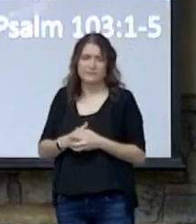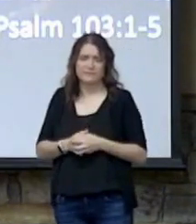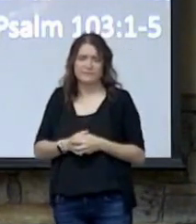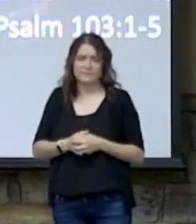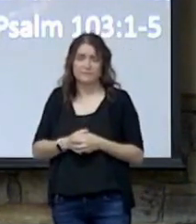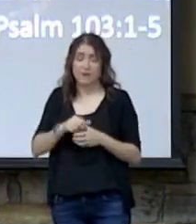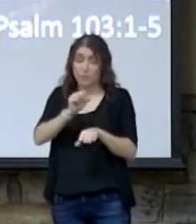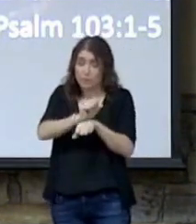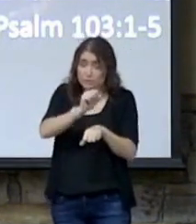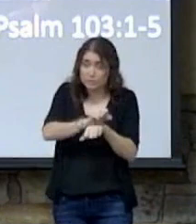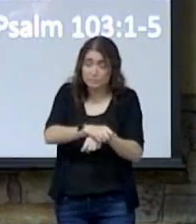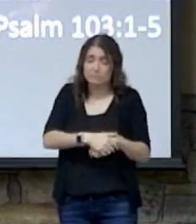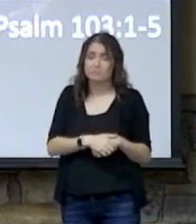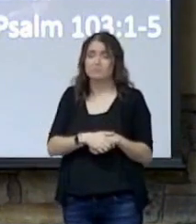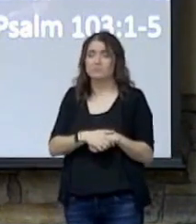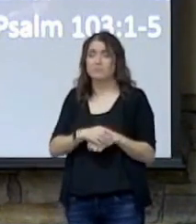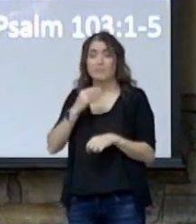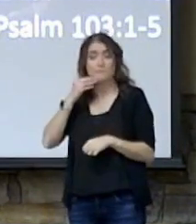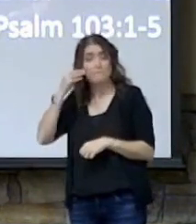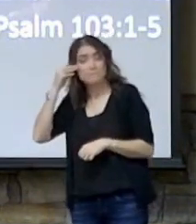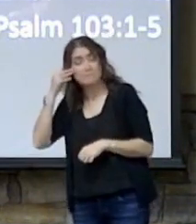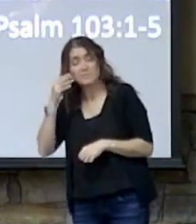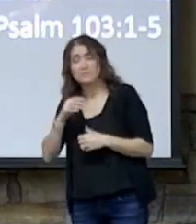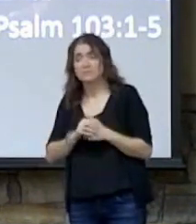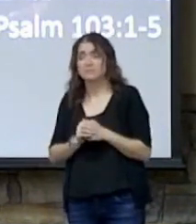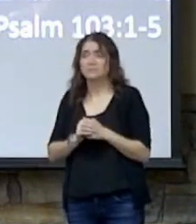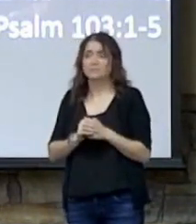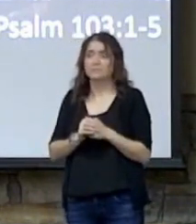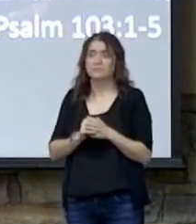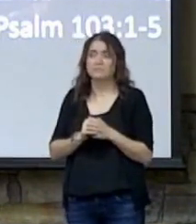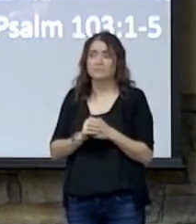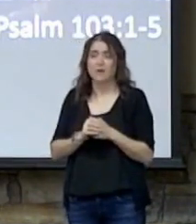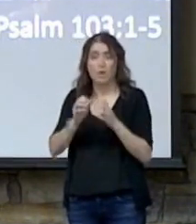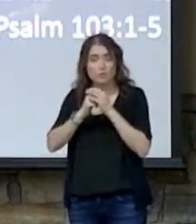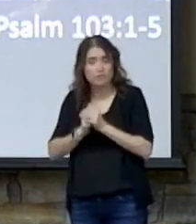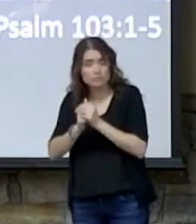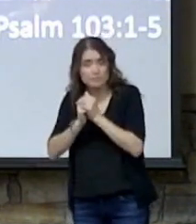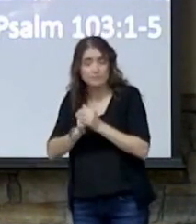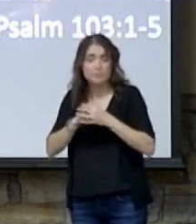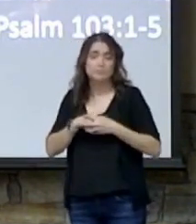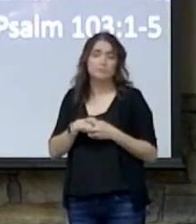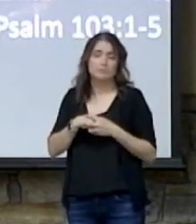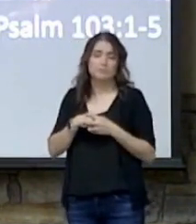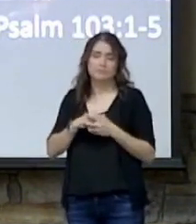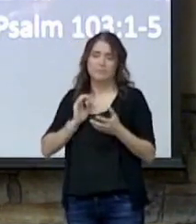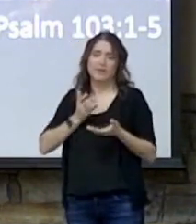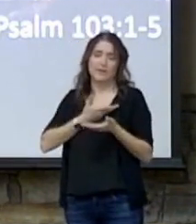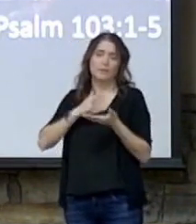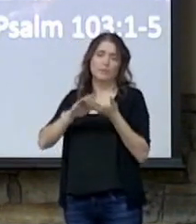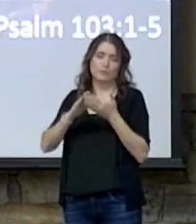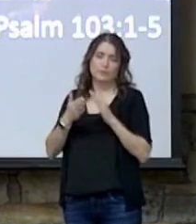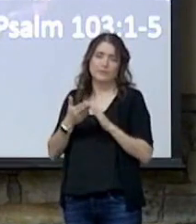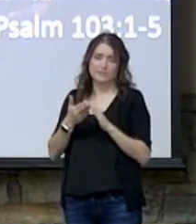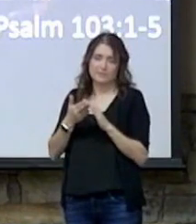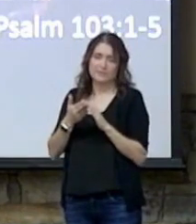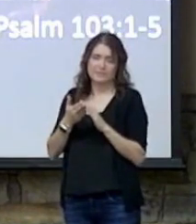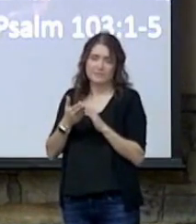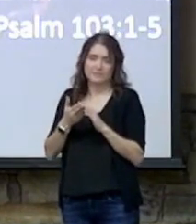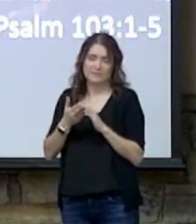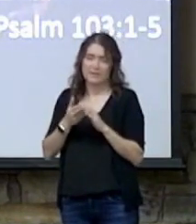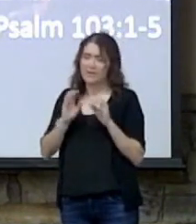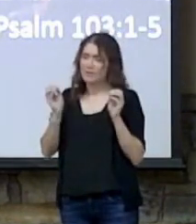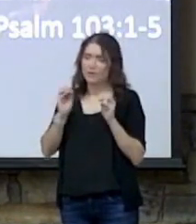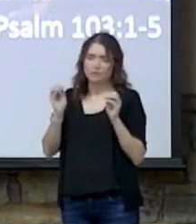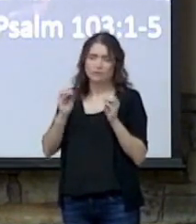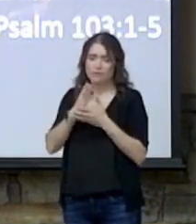our work, in our homes, and in our worship, and in our community. There's no